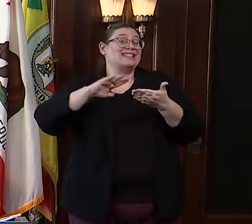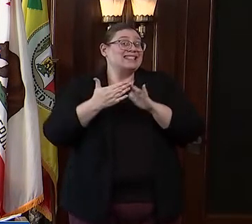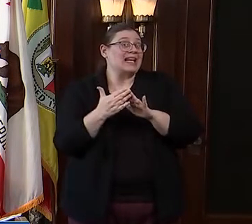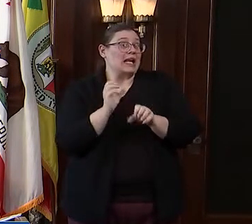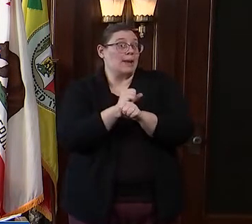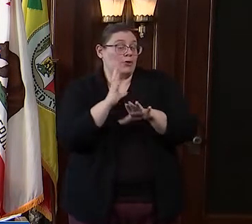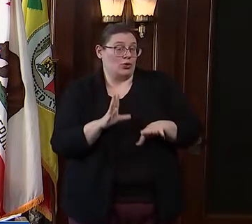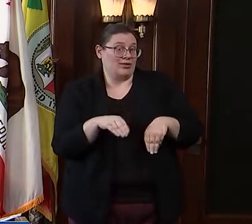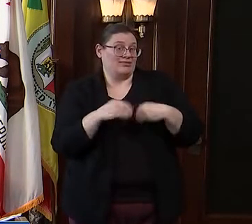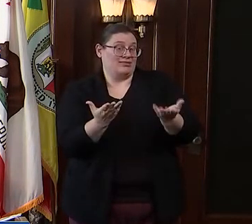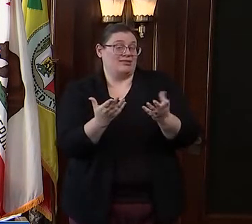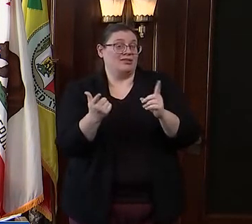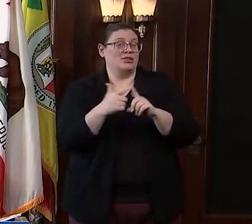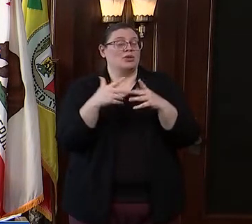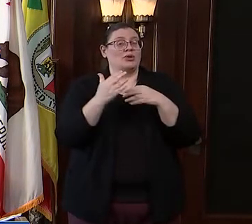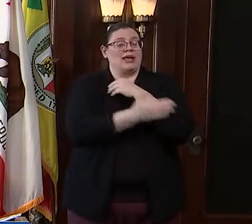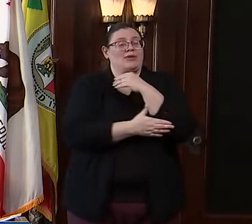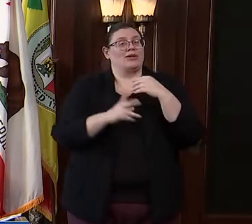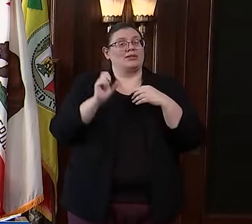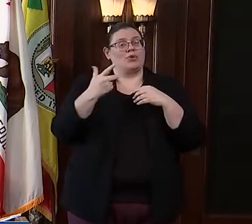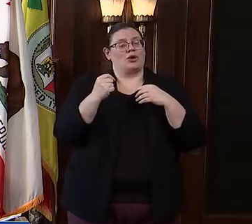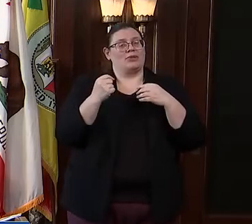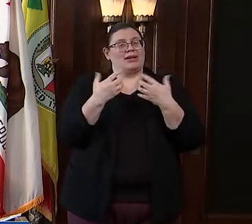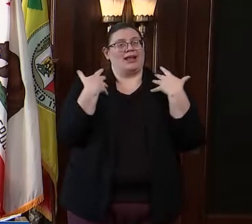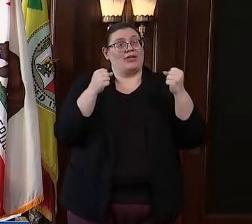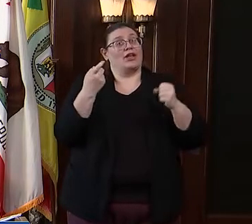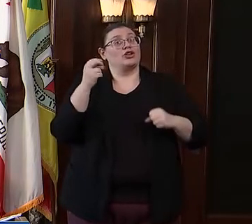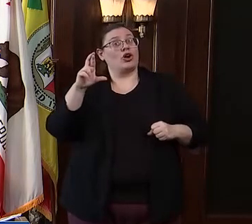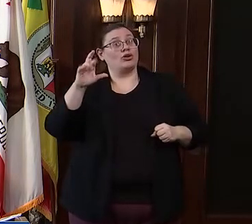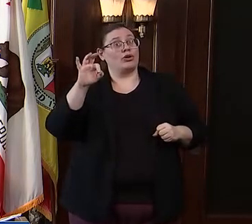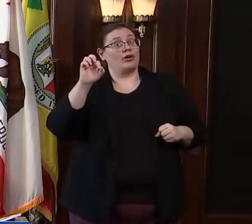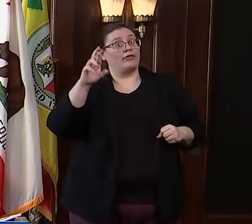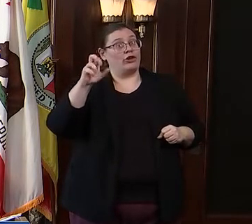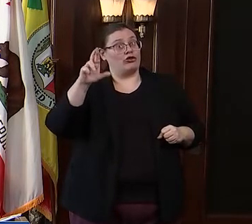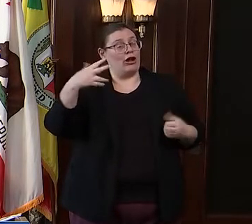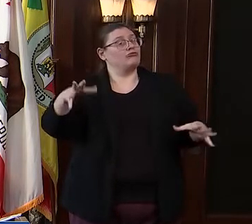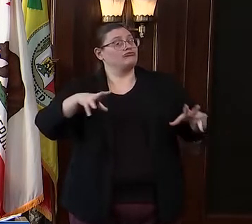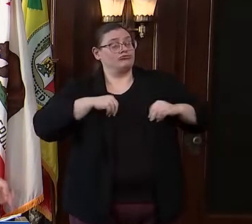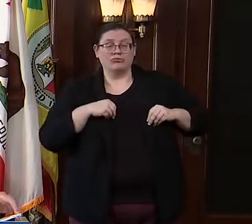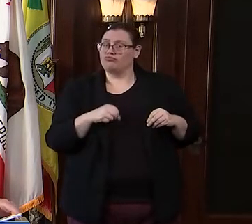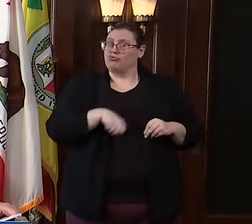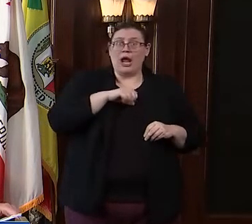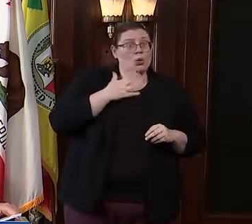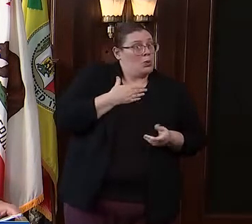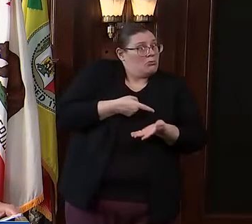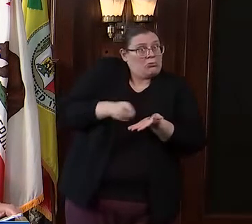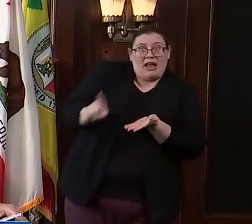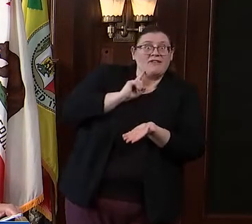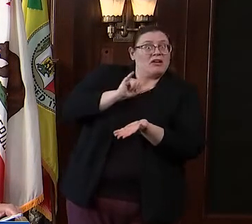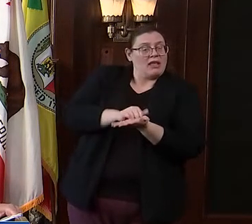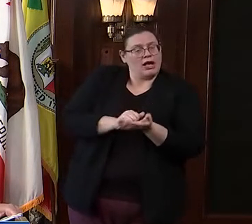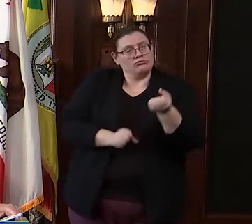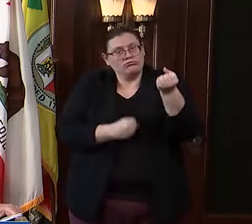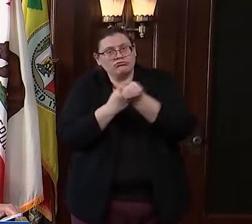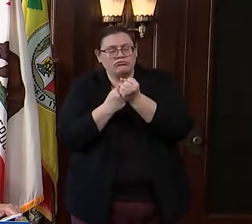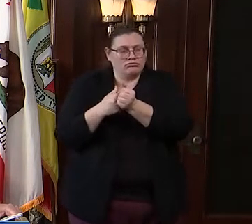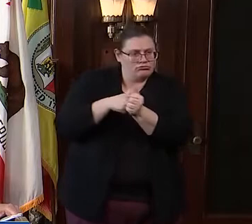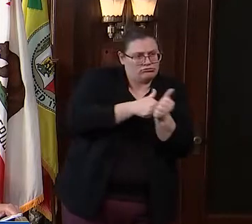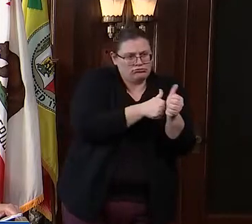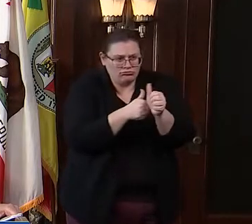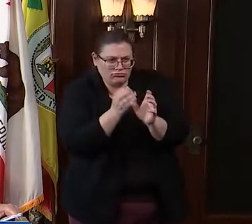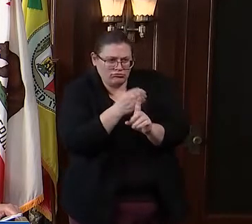our county Department of Public Health, and Dr. Ferrer is taking us up on that, and we're really proud on our dime to be able to help support the tracing and